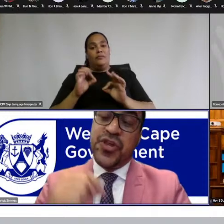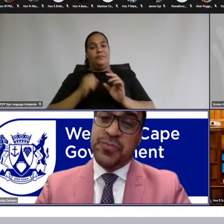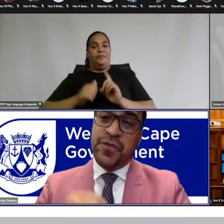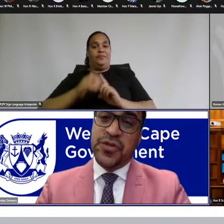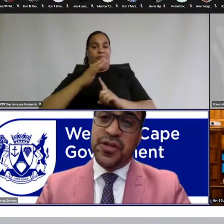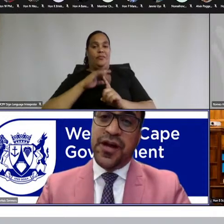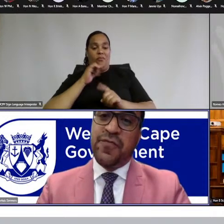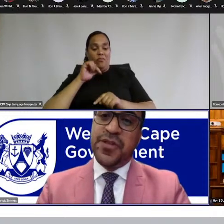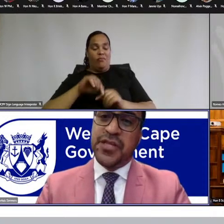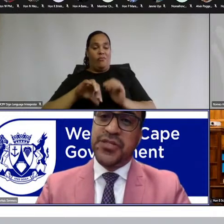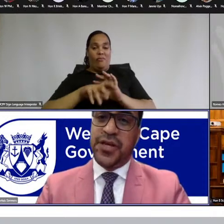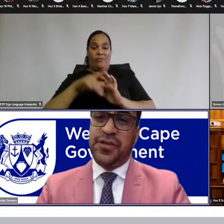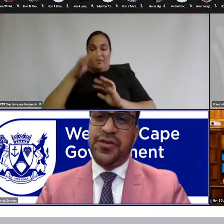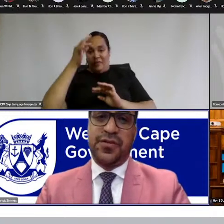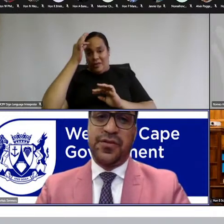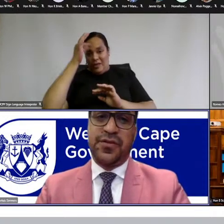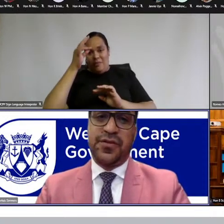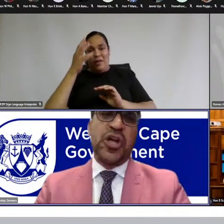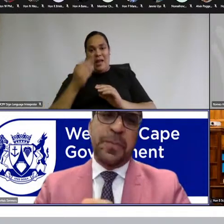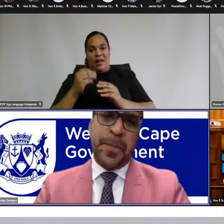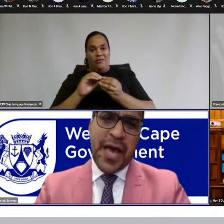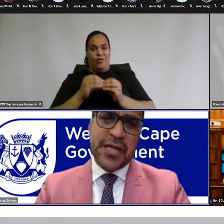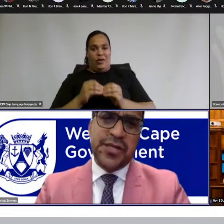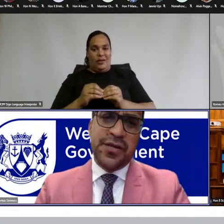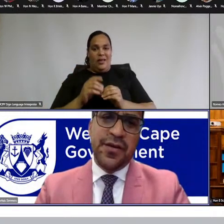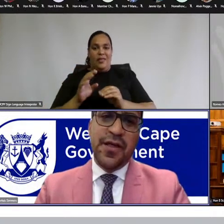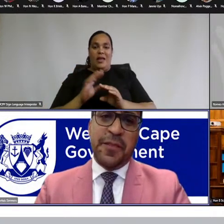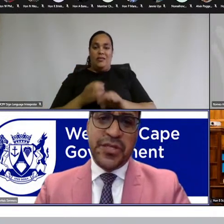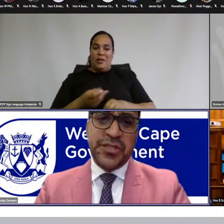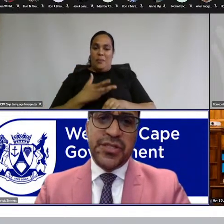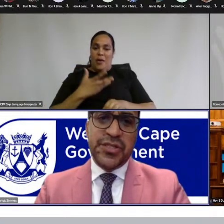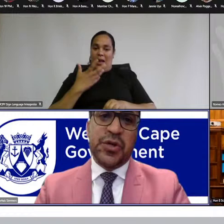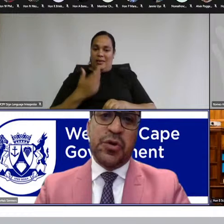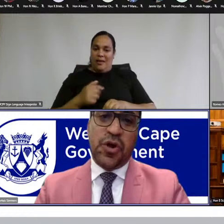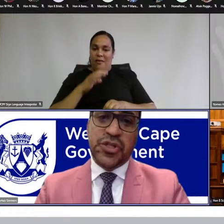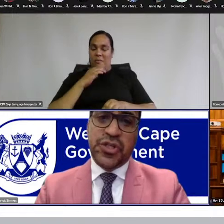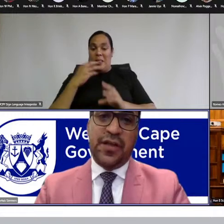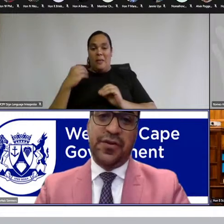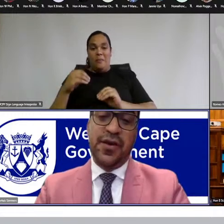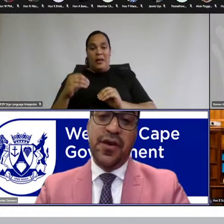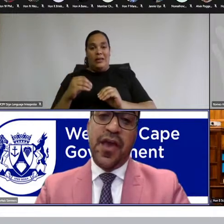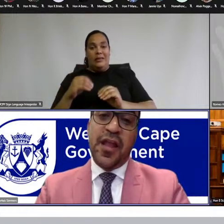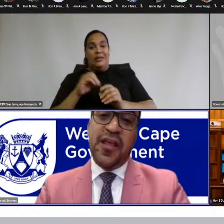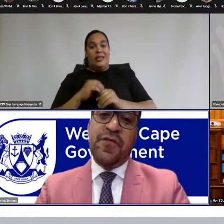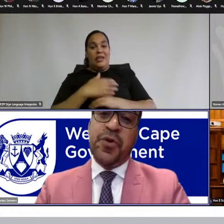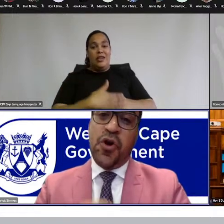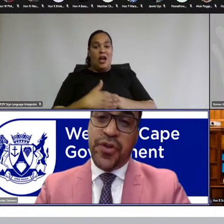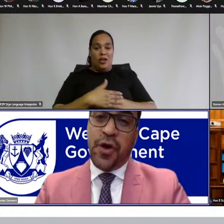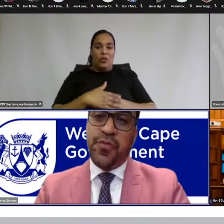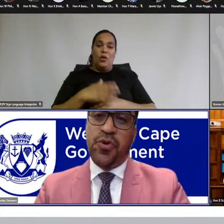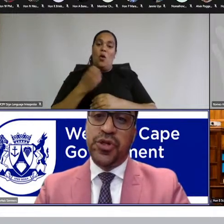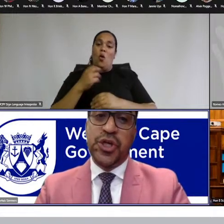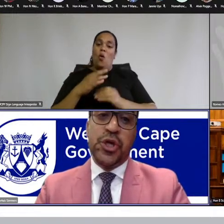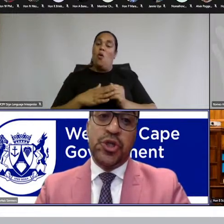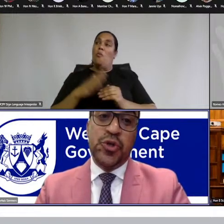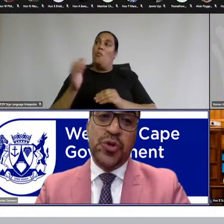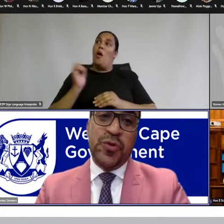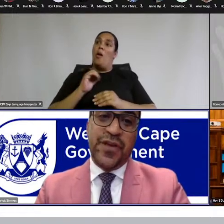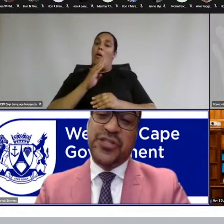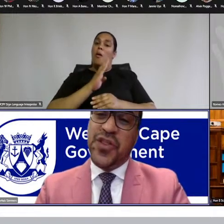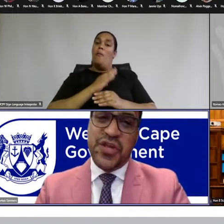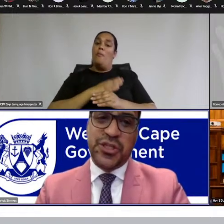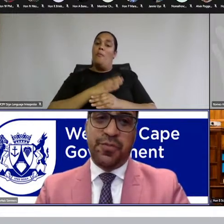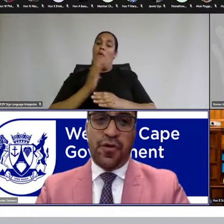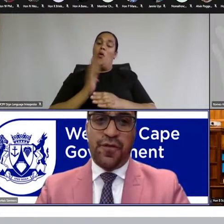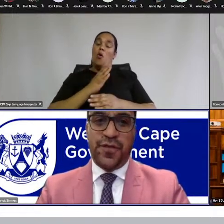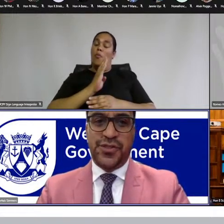that this provincial government has created, it is not surprising that businesses across the country and even beyond our borders choose to